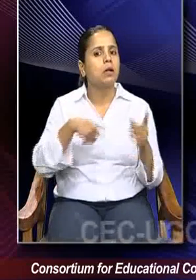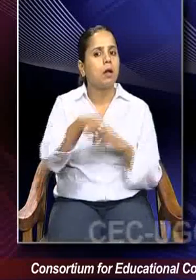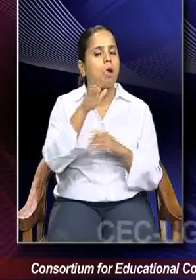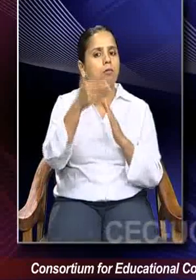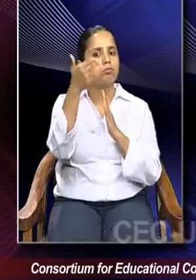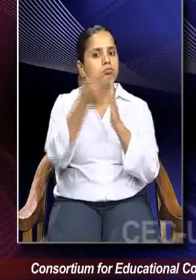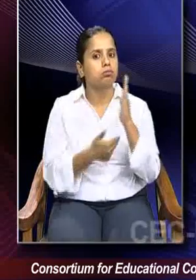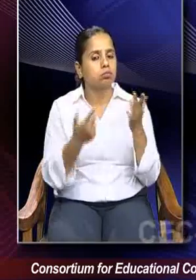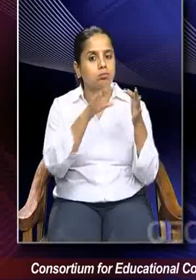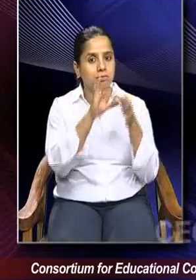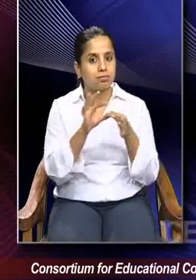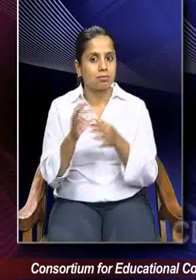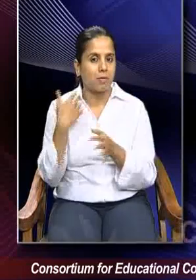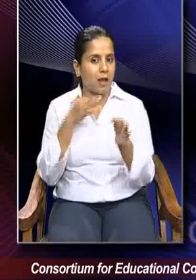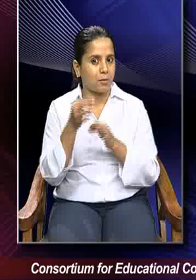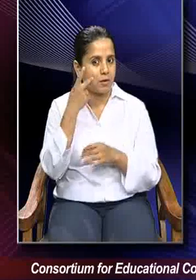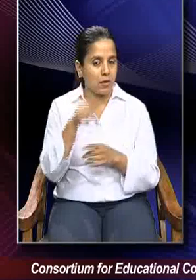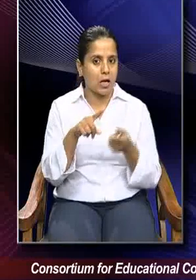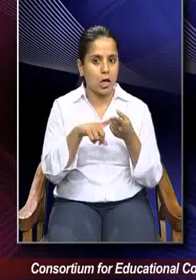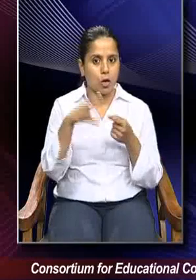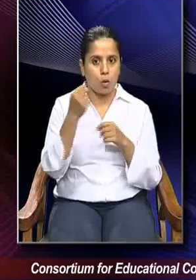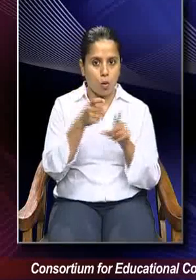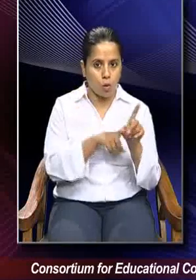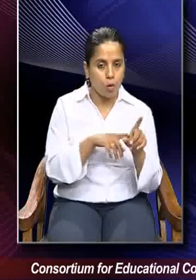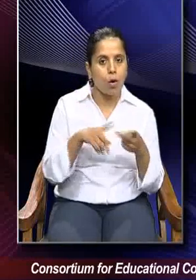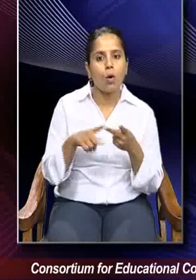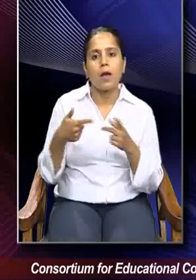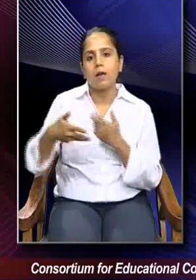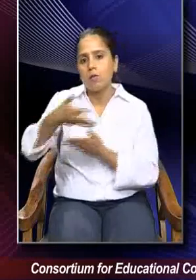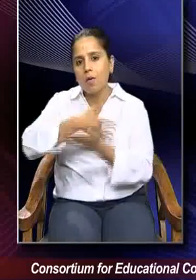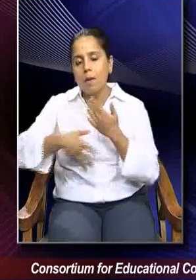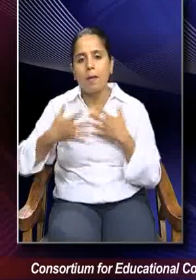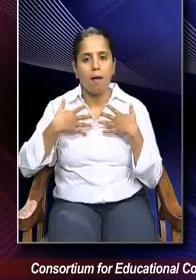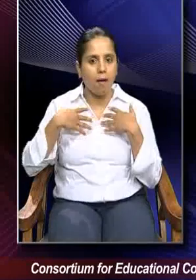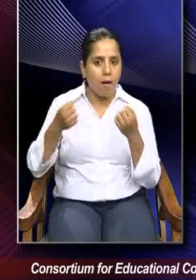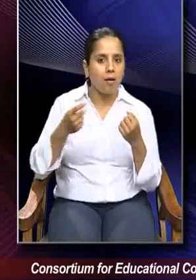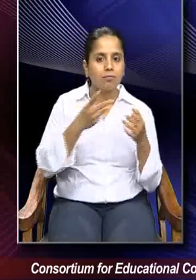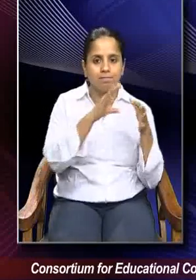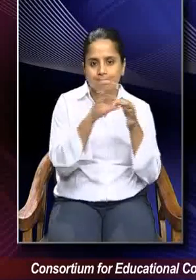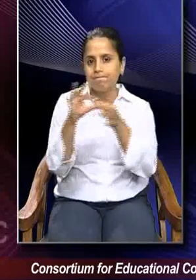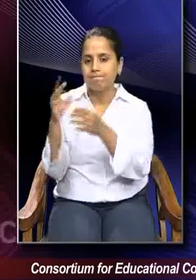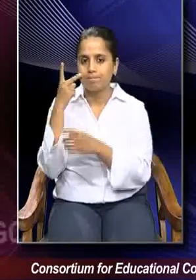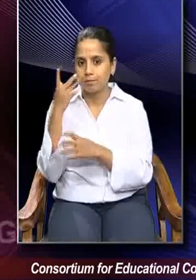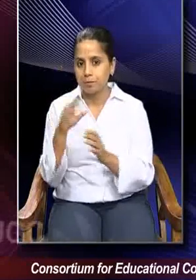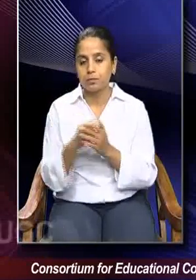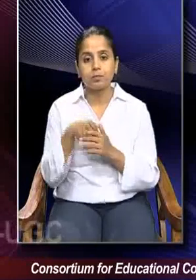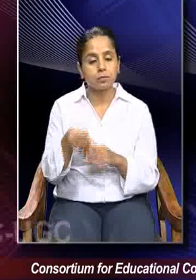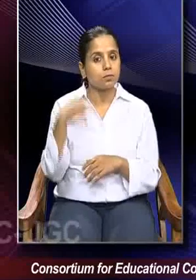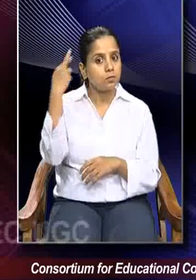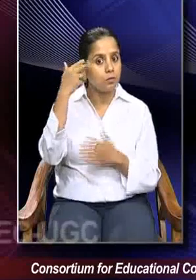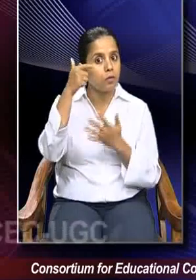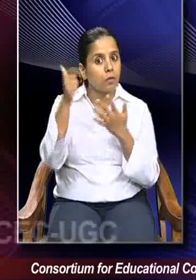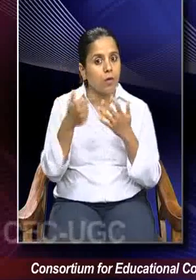the linkages we have explored between ecology, environment and health, and the factors which are responsible